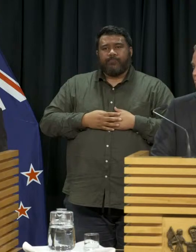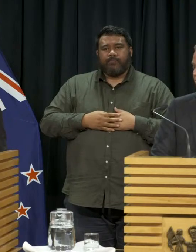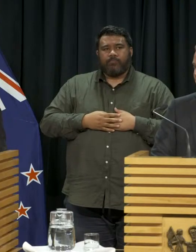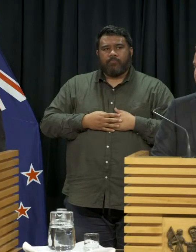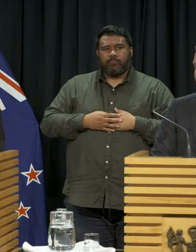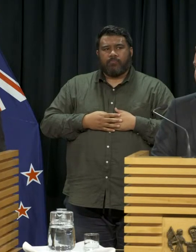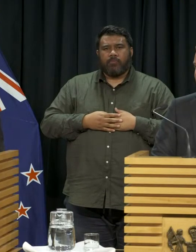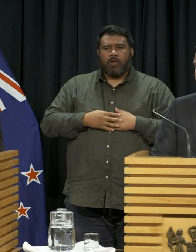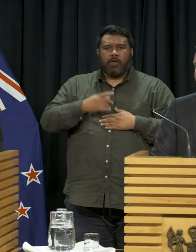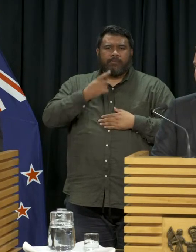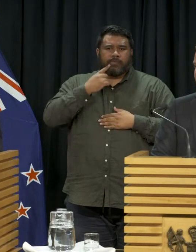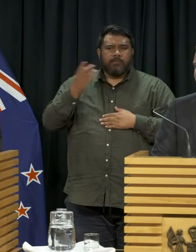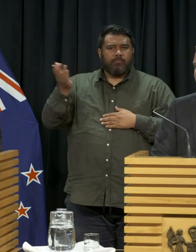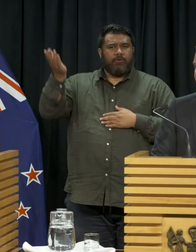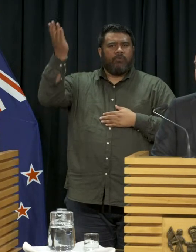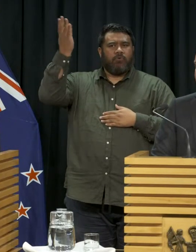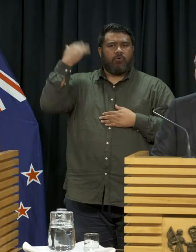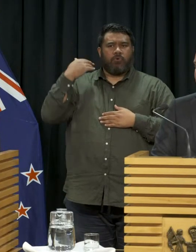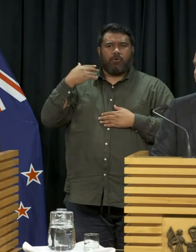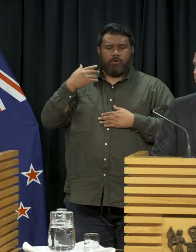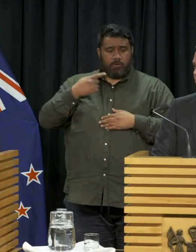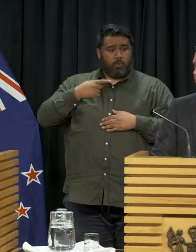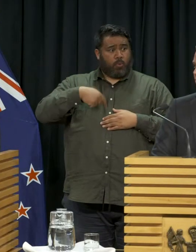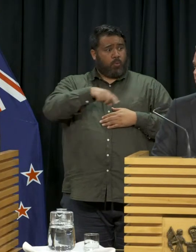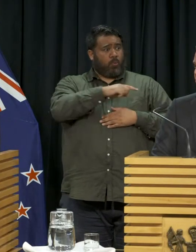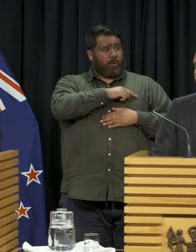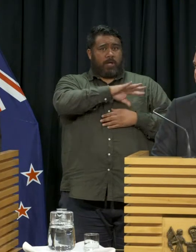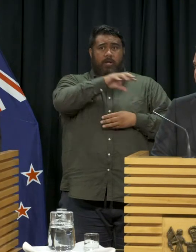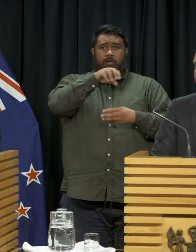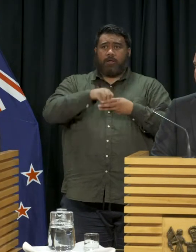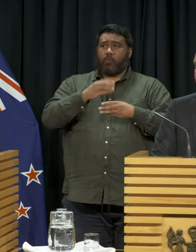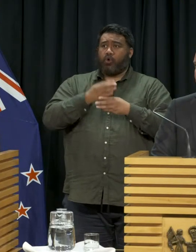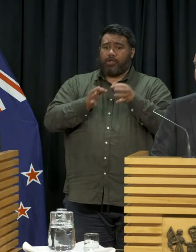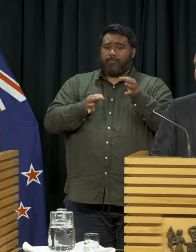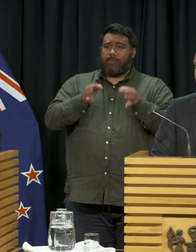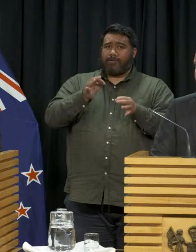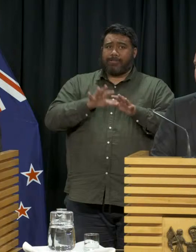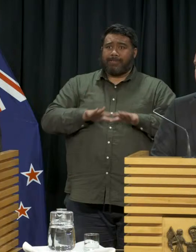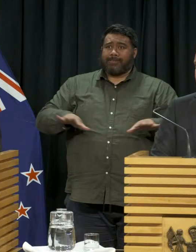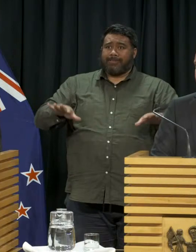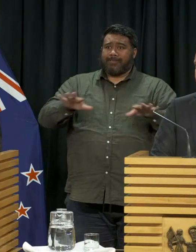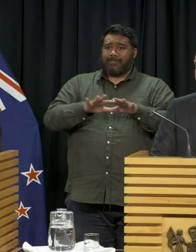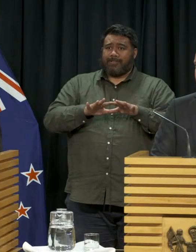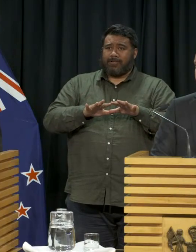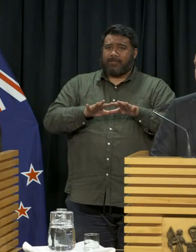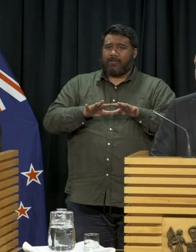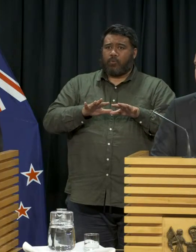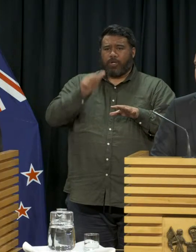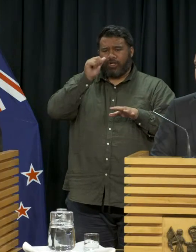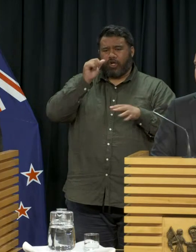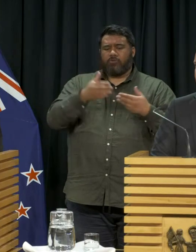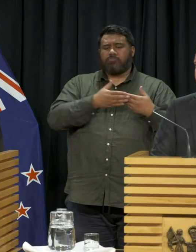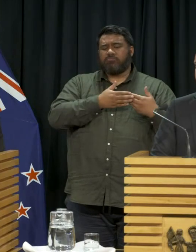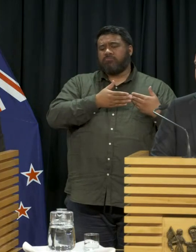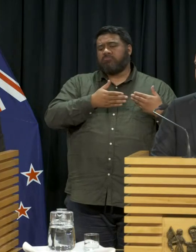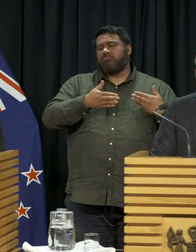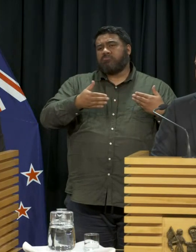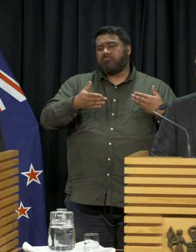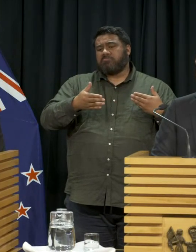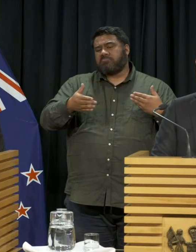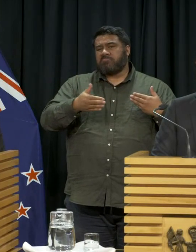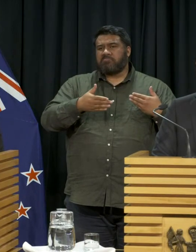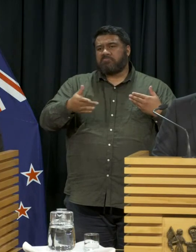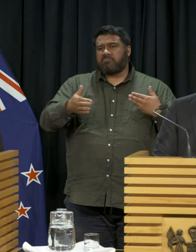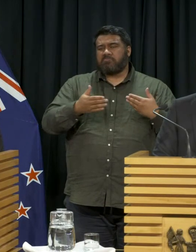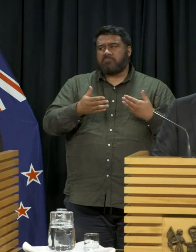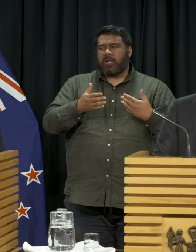point today, when we come into politics, I think we very knowingly do so for a particular period of time. We often don't know how long that will be, but